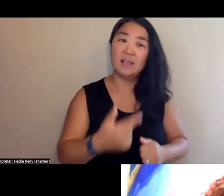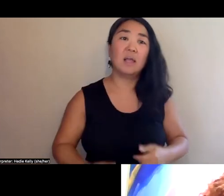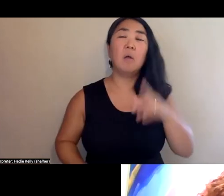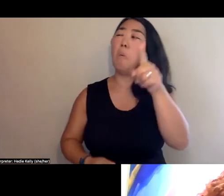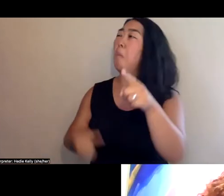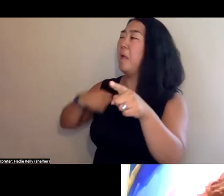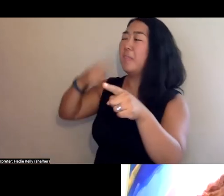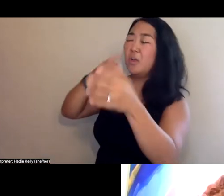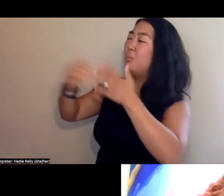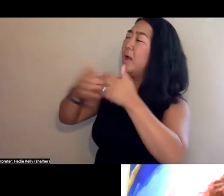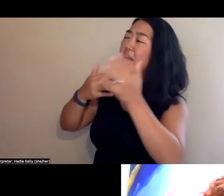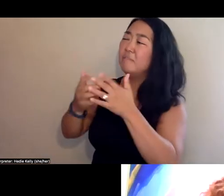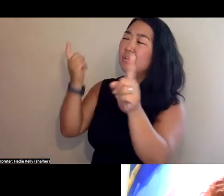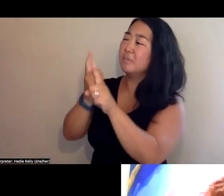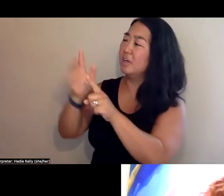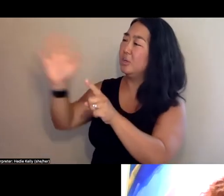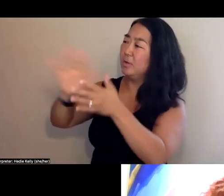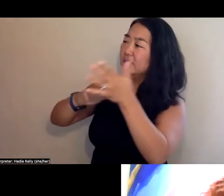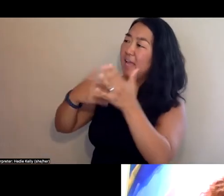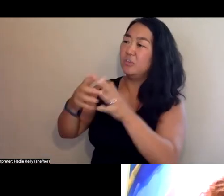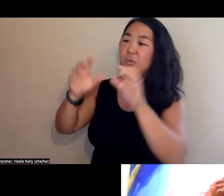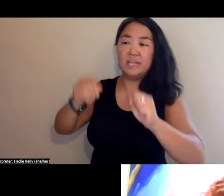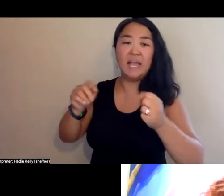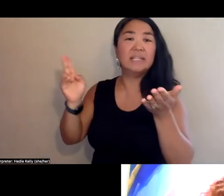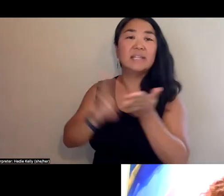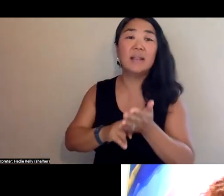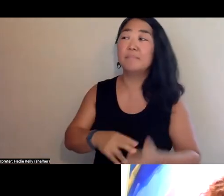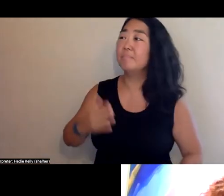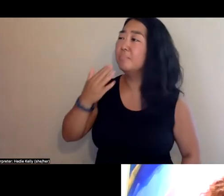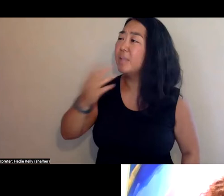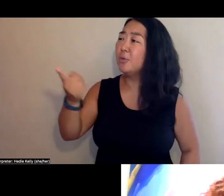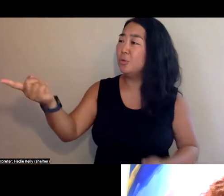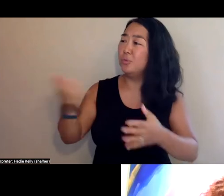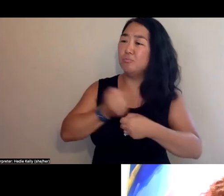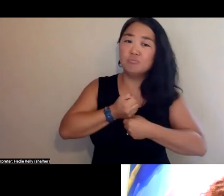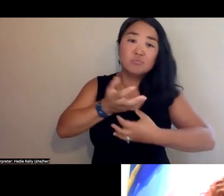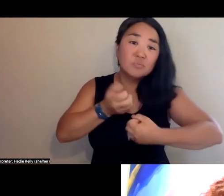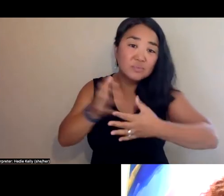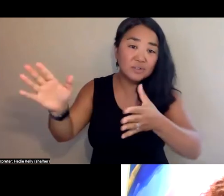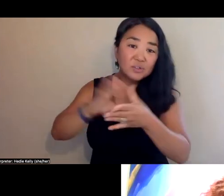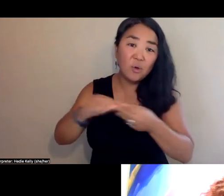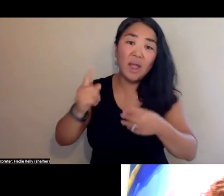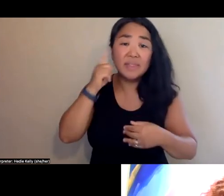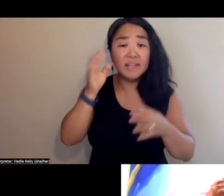schedule is the right way to sign up. Thank you for sharing those stories, because I think that's an important